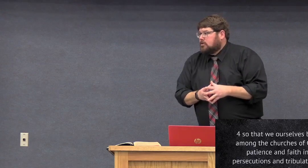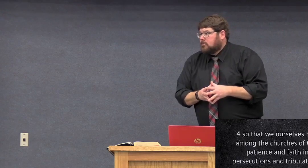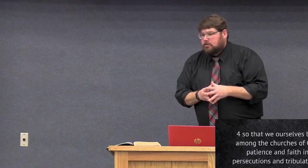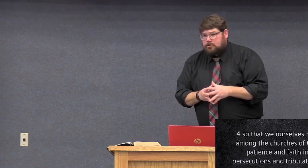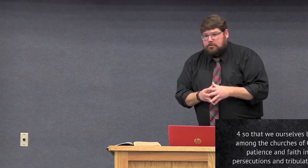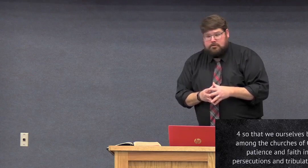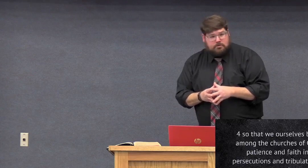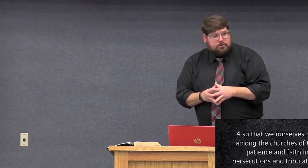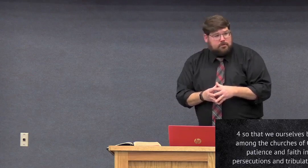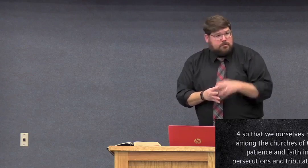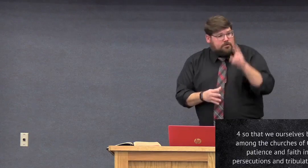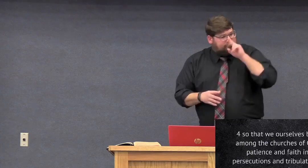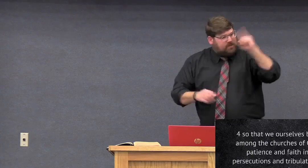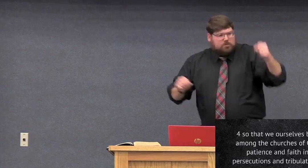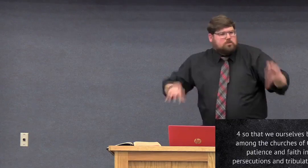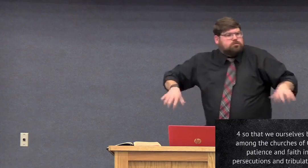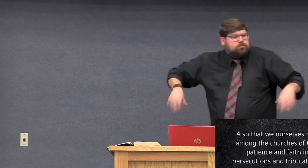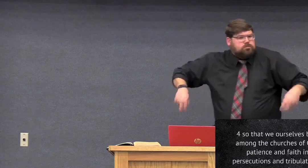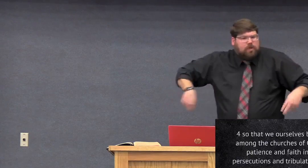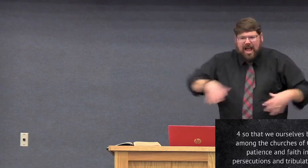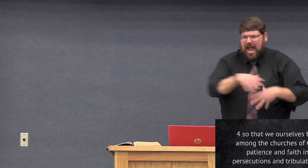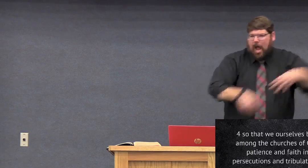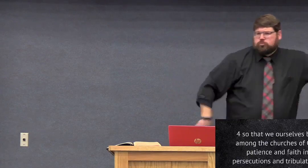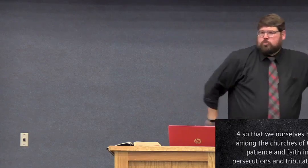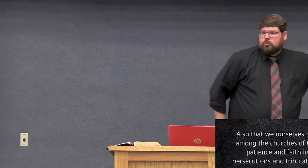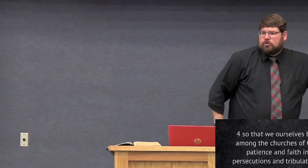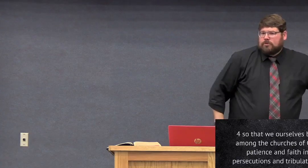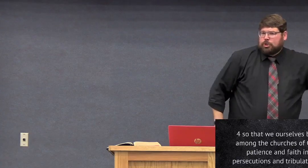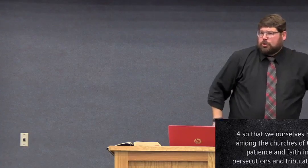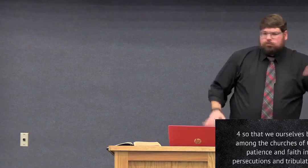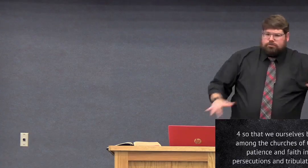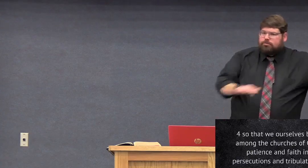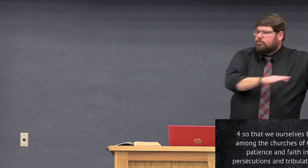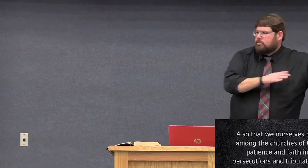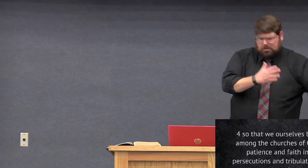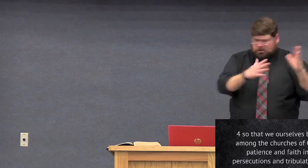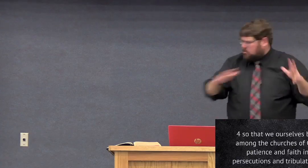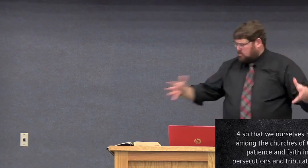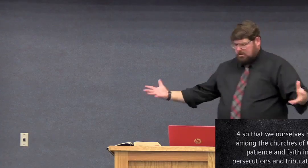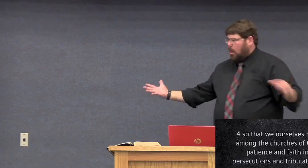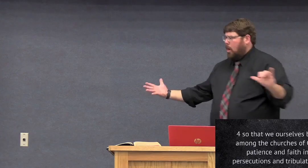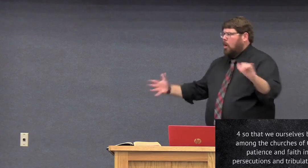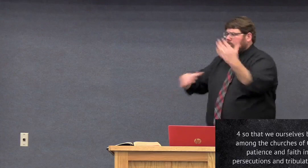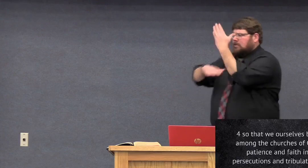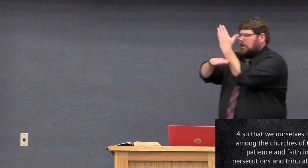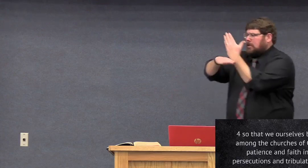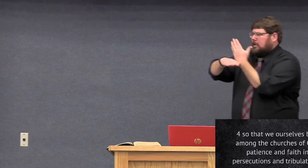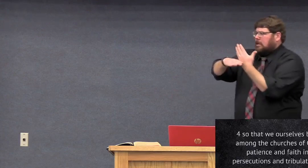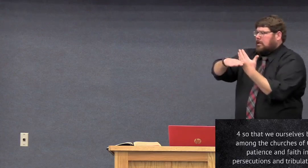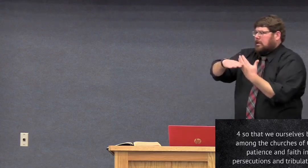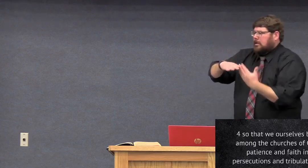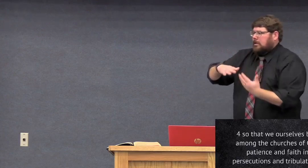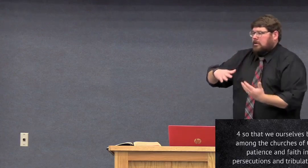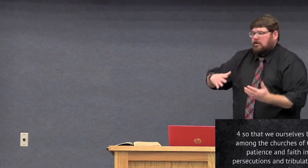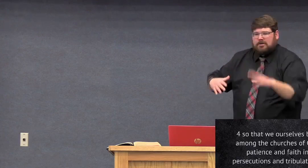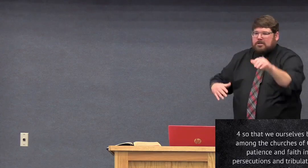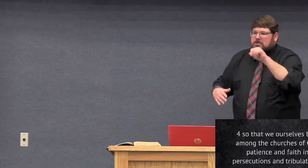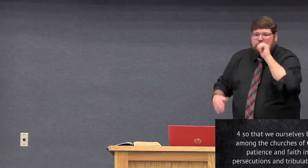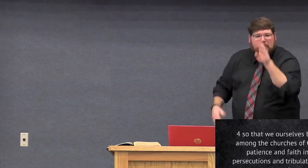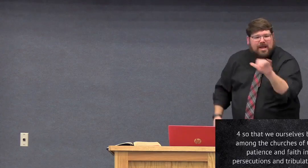watch the rats. They all run away. They're the first ones to try to get off the boat. They try to get out of there. And that's a sign that the ship